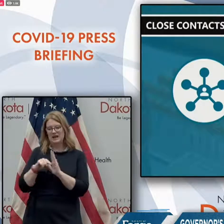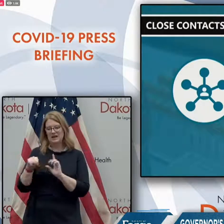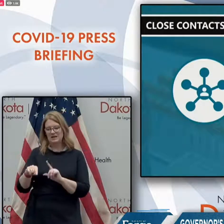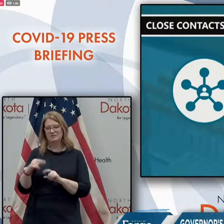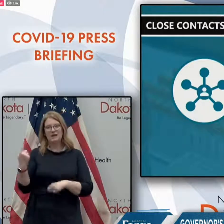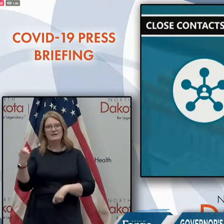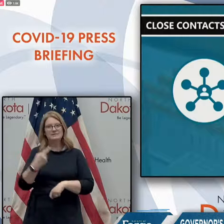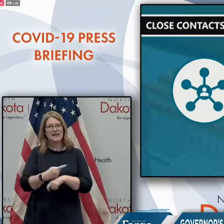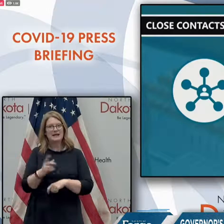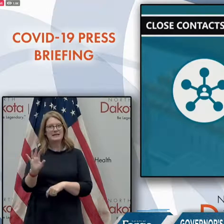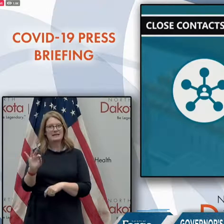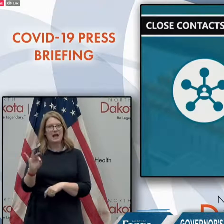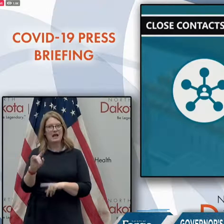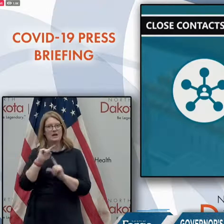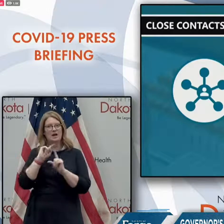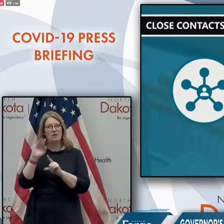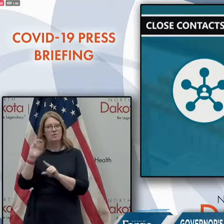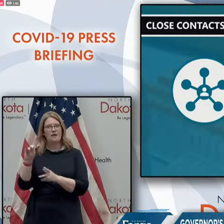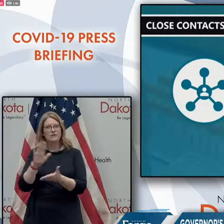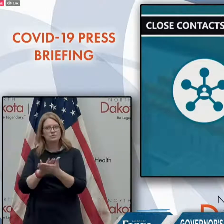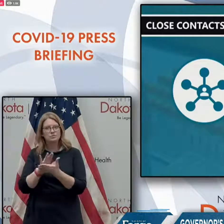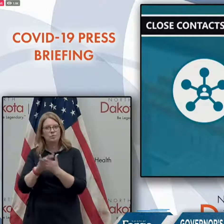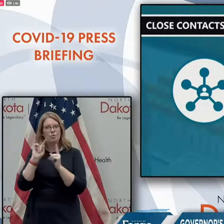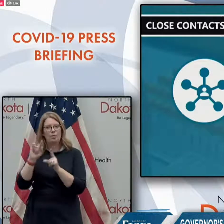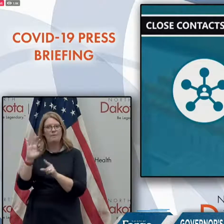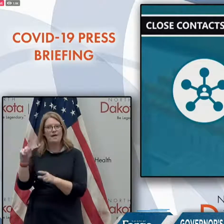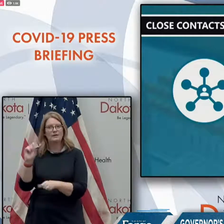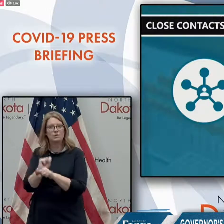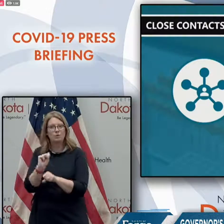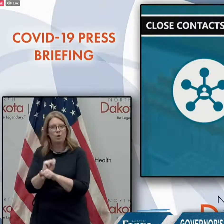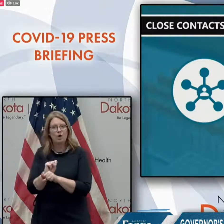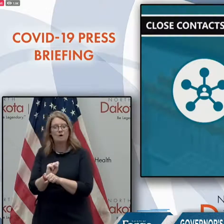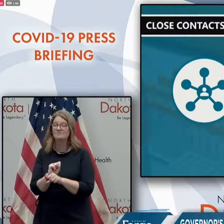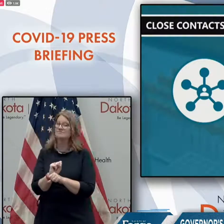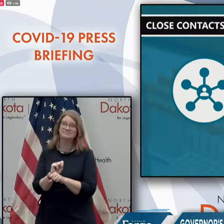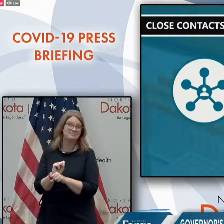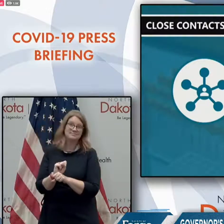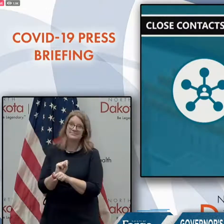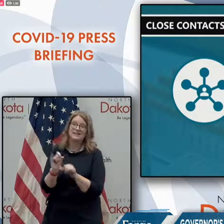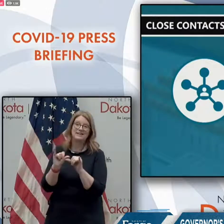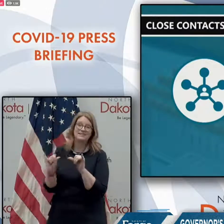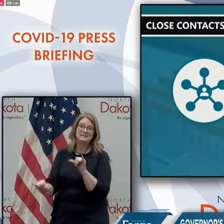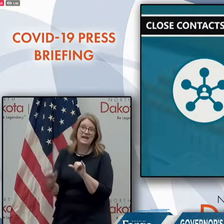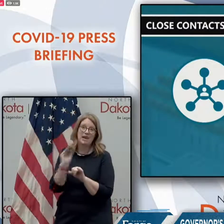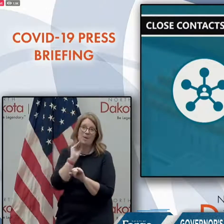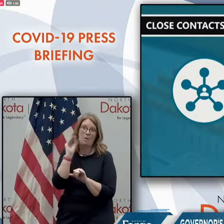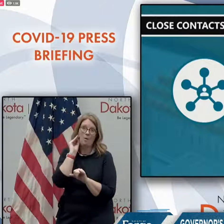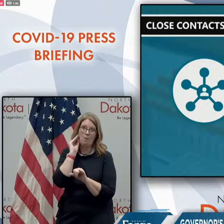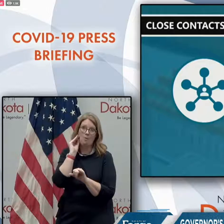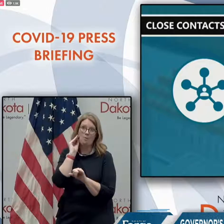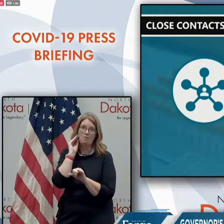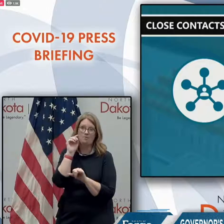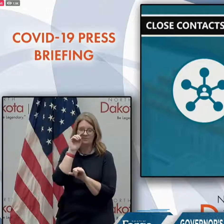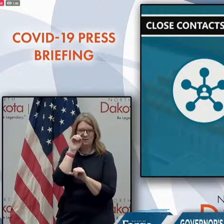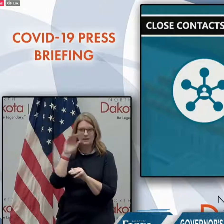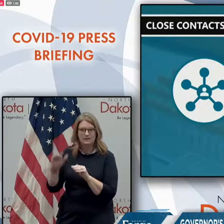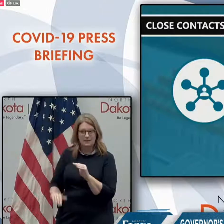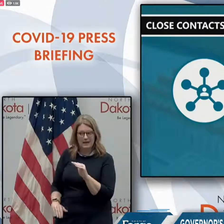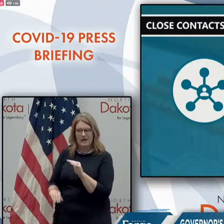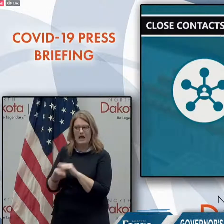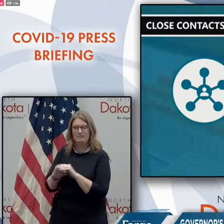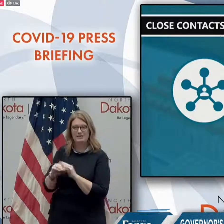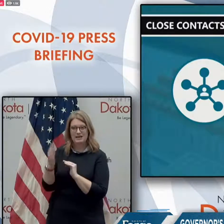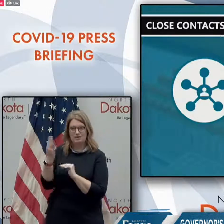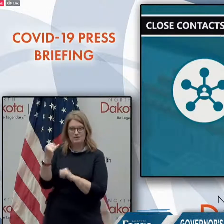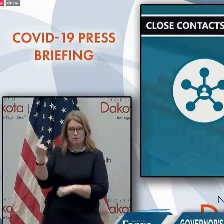day 9, I can go back to school, I can go back to work. No, you have to stay home because it can take up to 14 days to